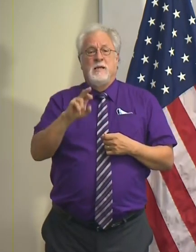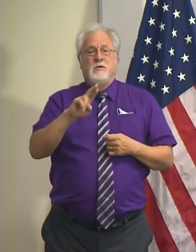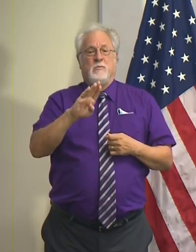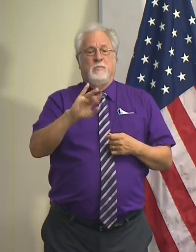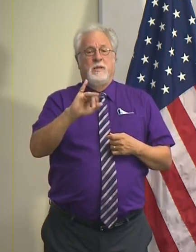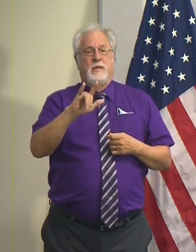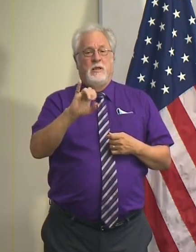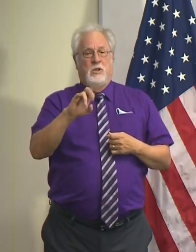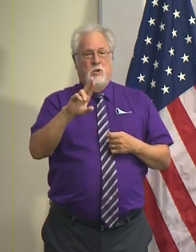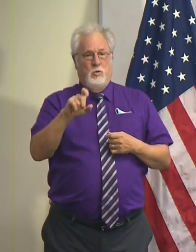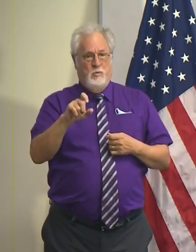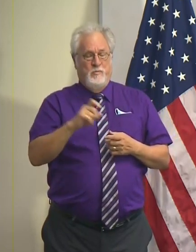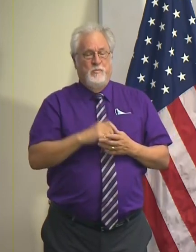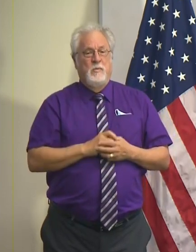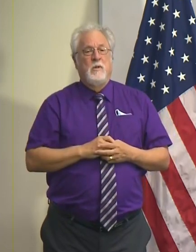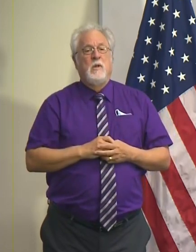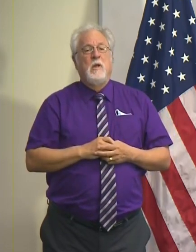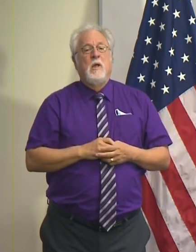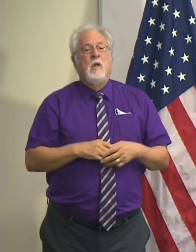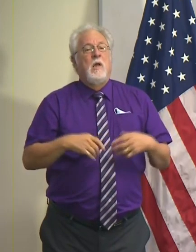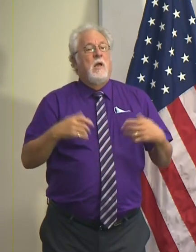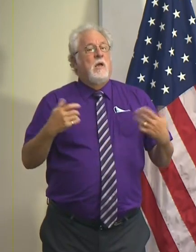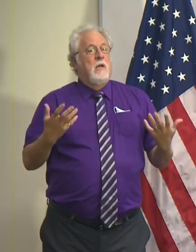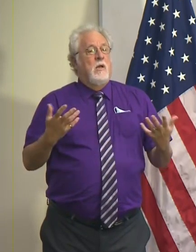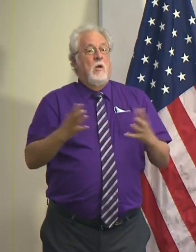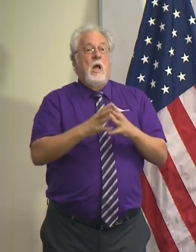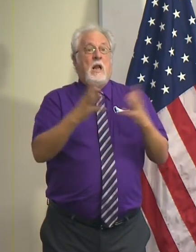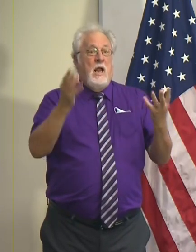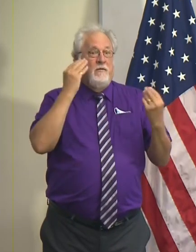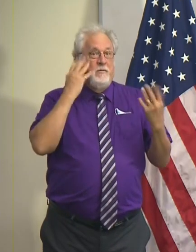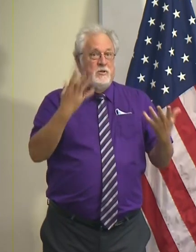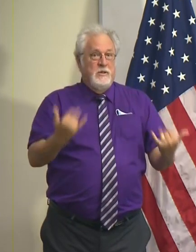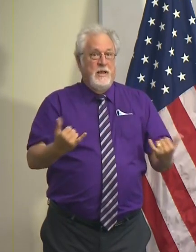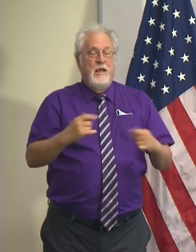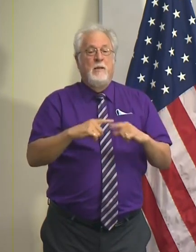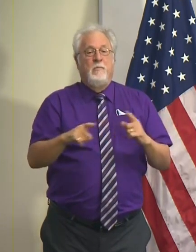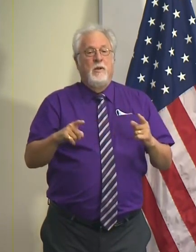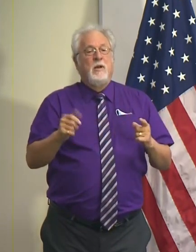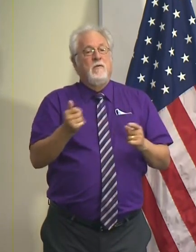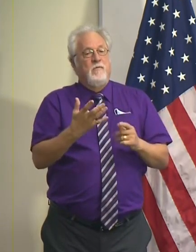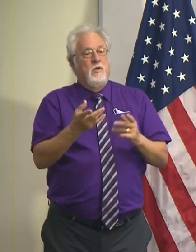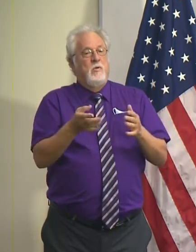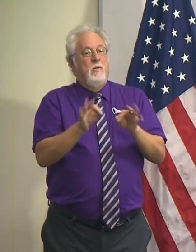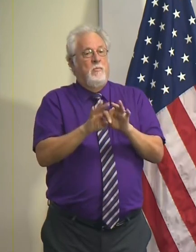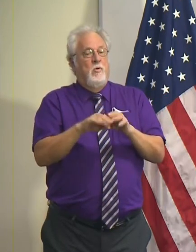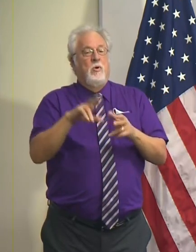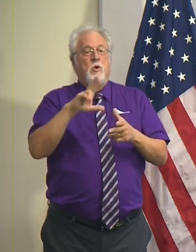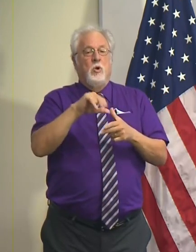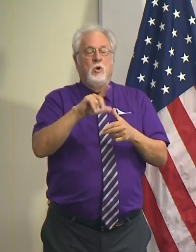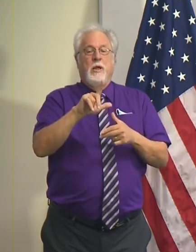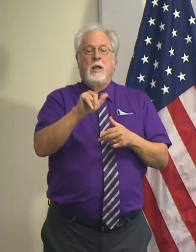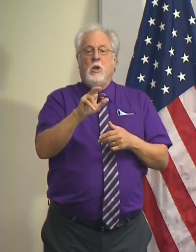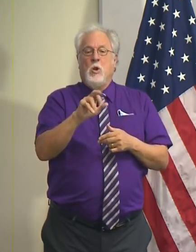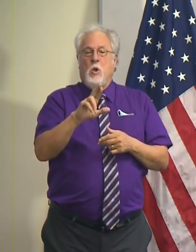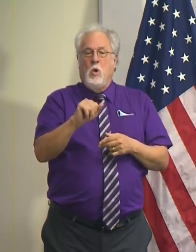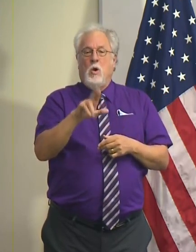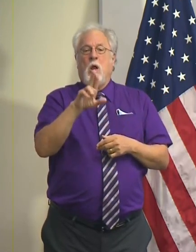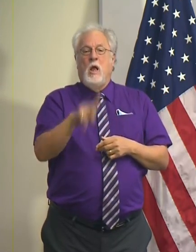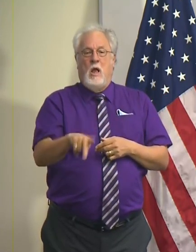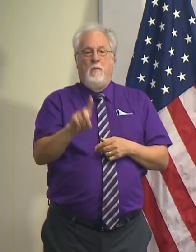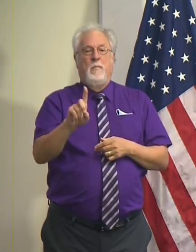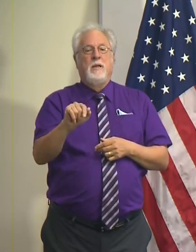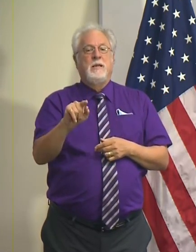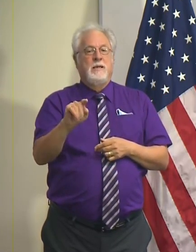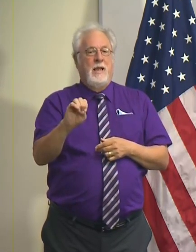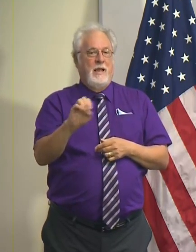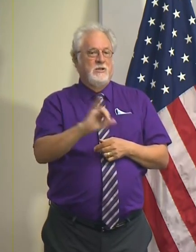Bu. So I know that's a lot of information today, but there are a few important Hurricane Laura updates that I want to go through as